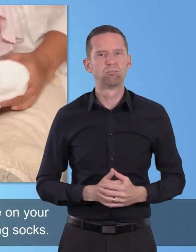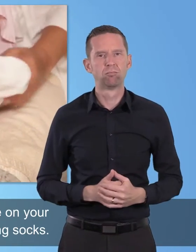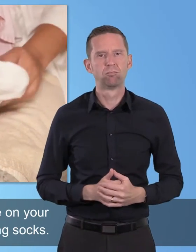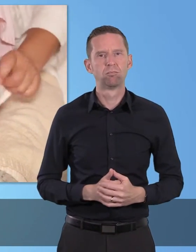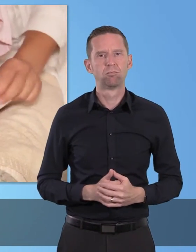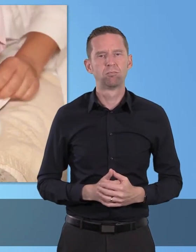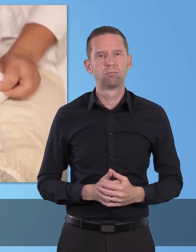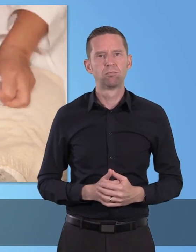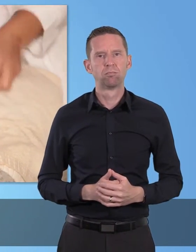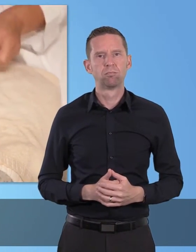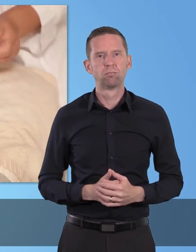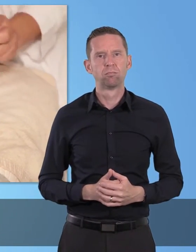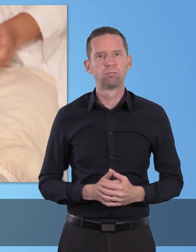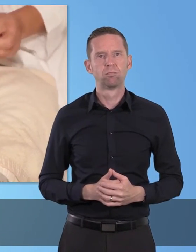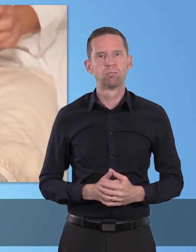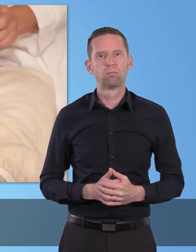socks.